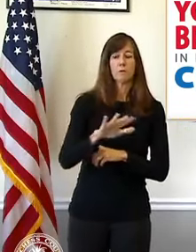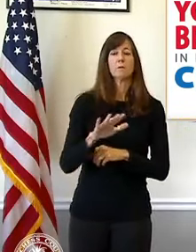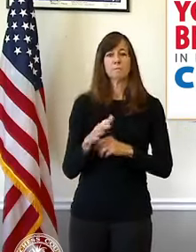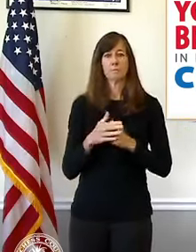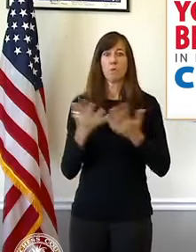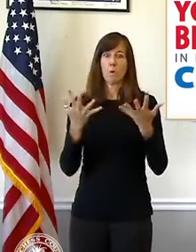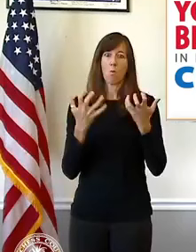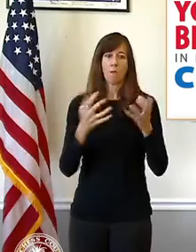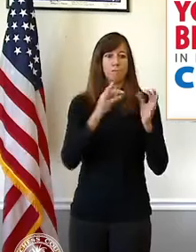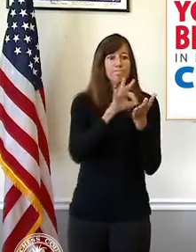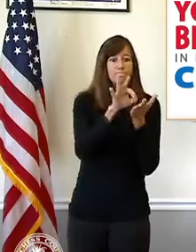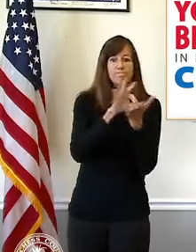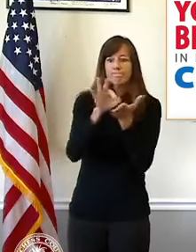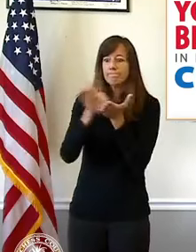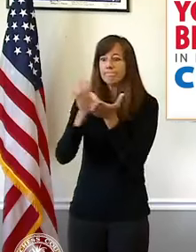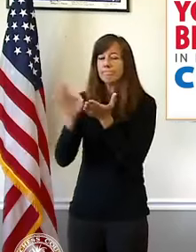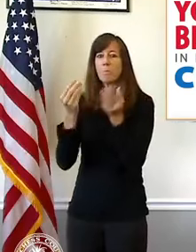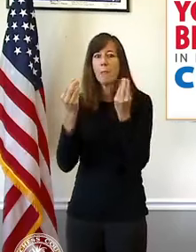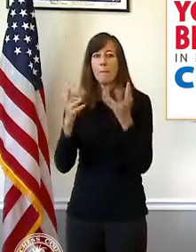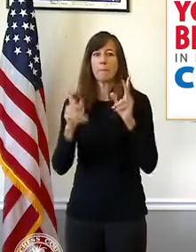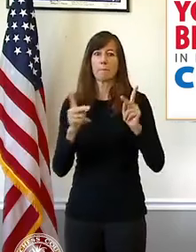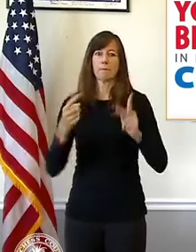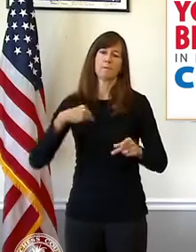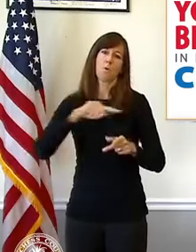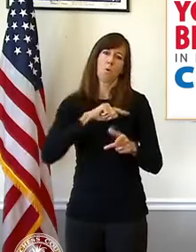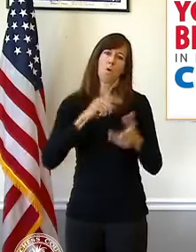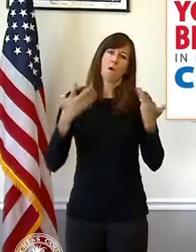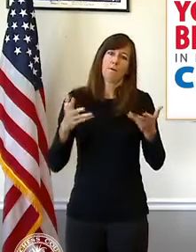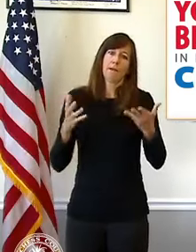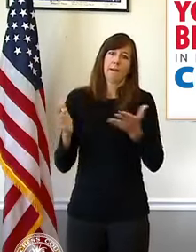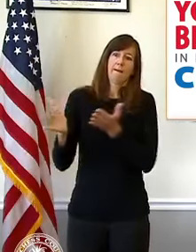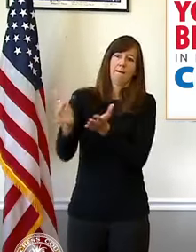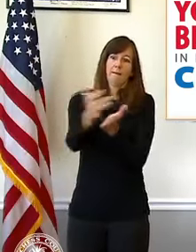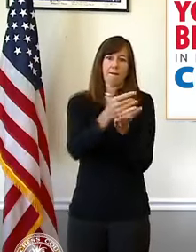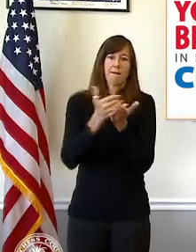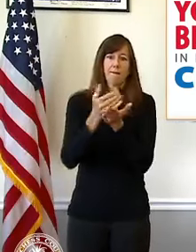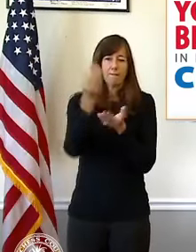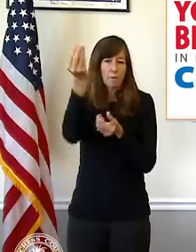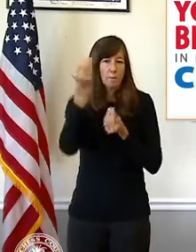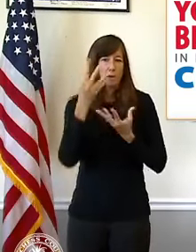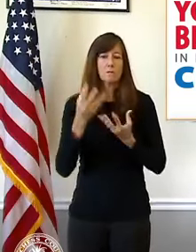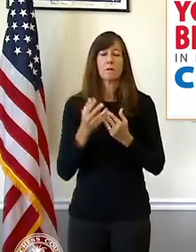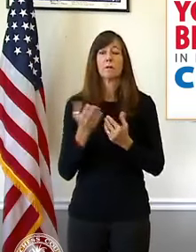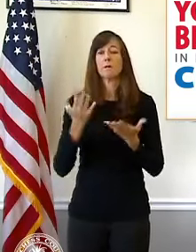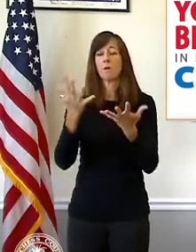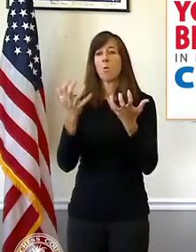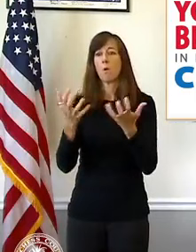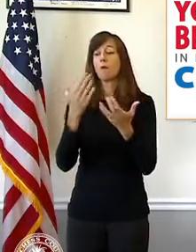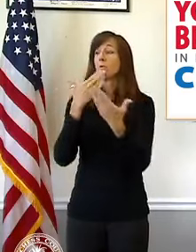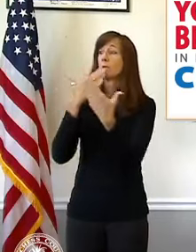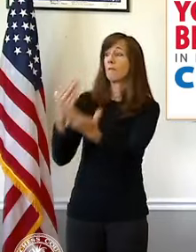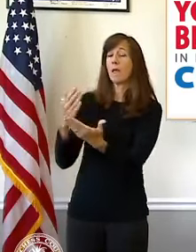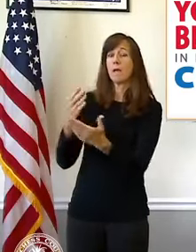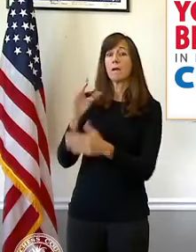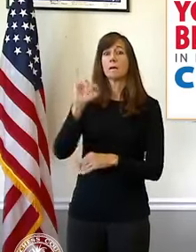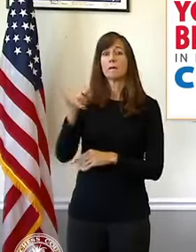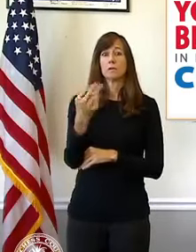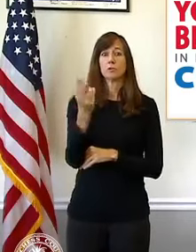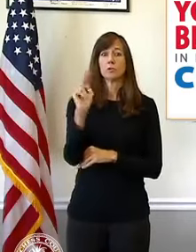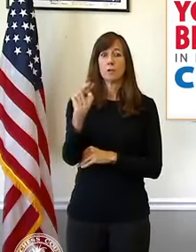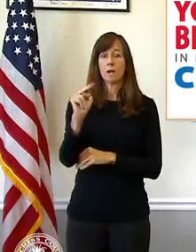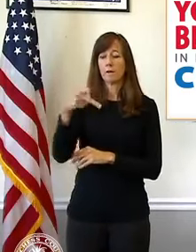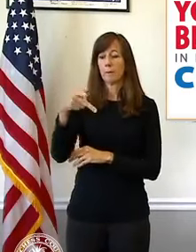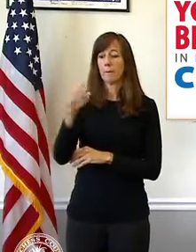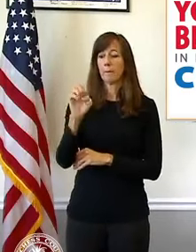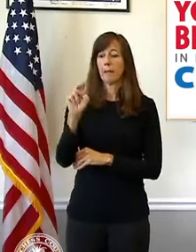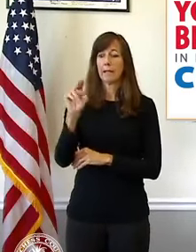we're well on our way in that process. I want to thank our complete count committee, led by John Penny. We're